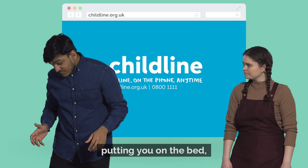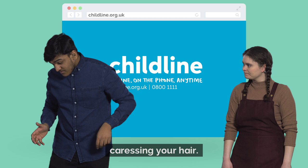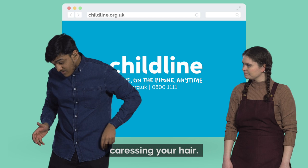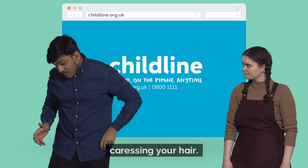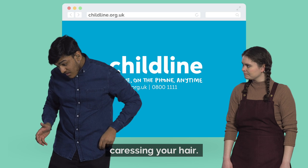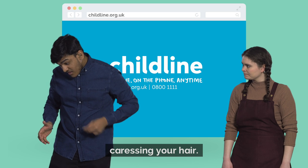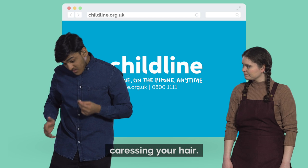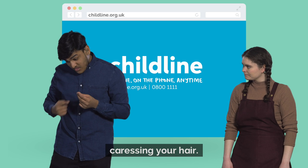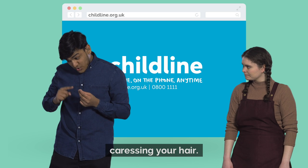caressing your hair.